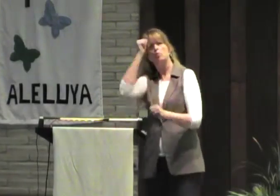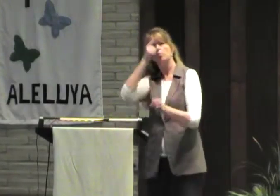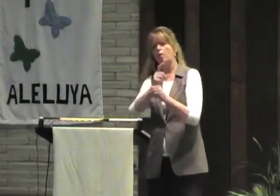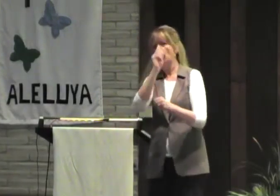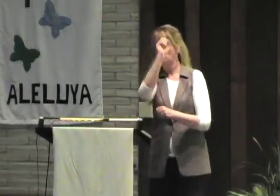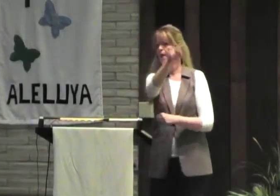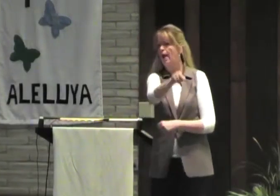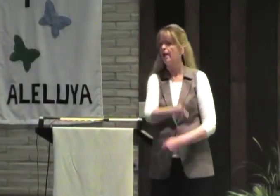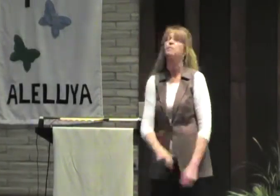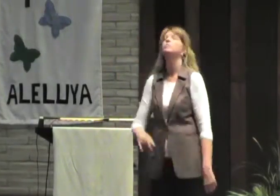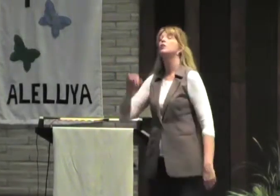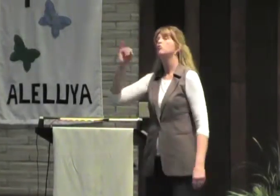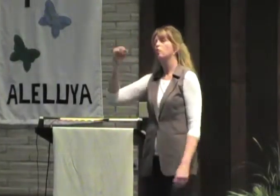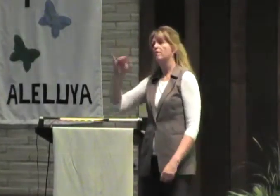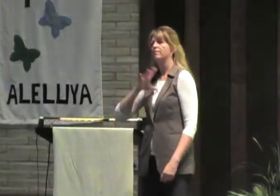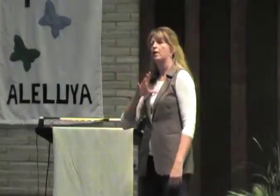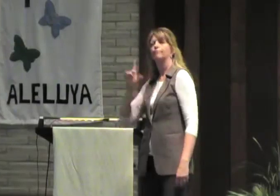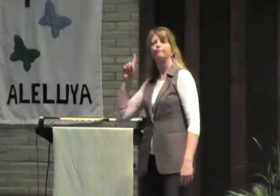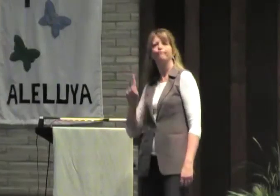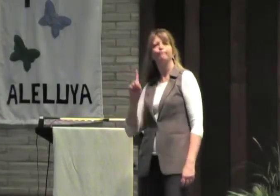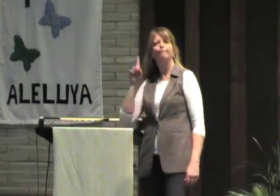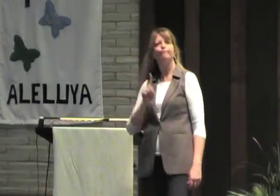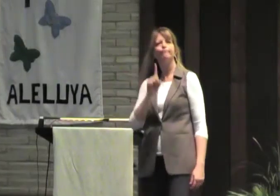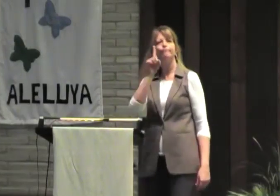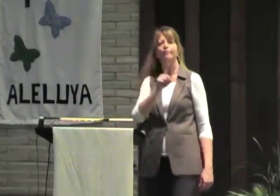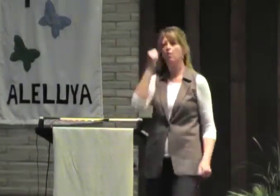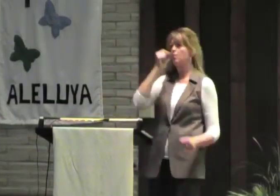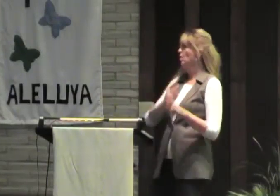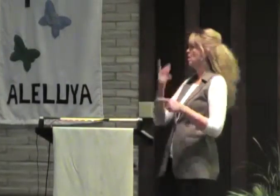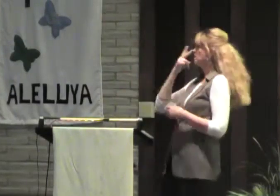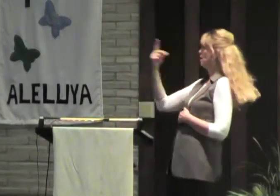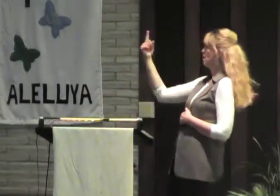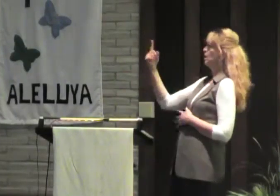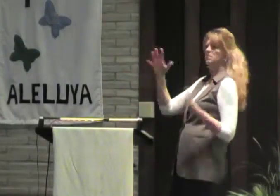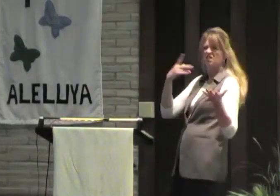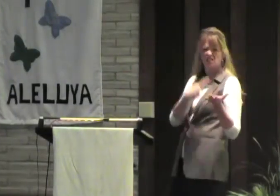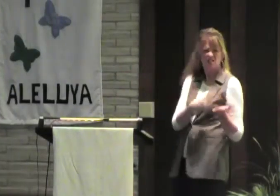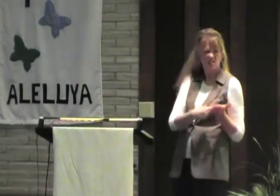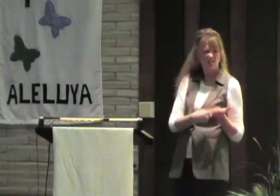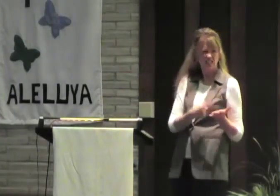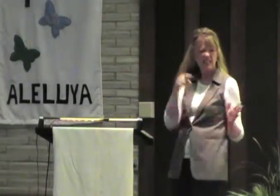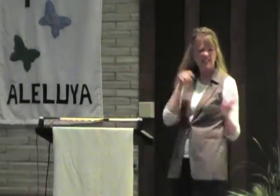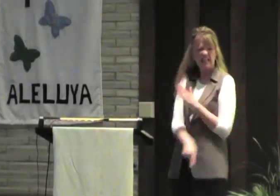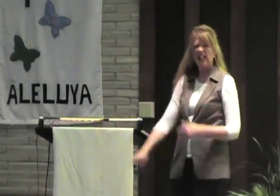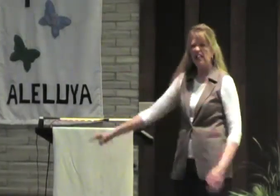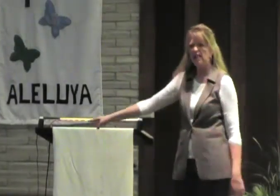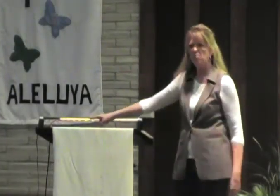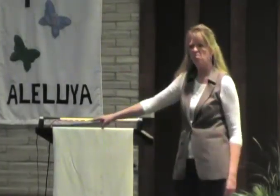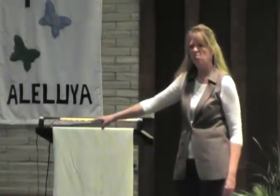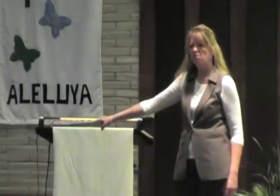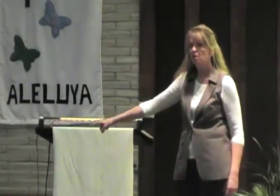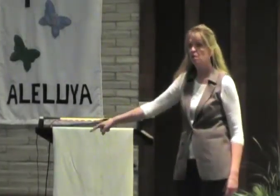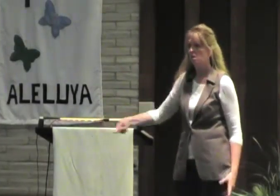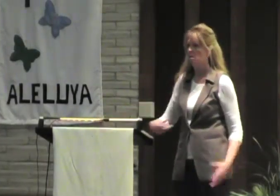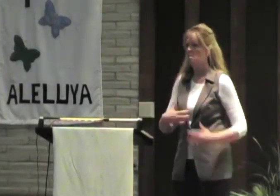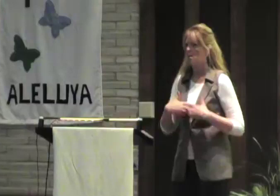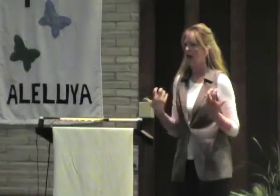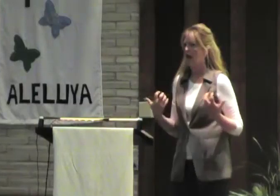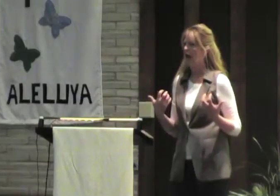you can go make sure your brothers are okay. And so Joseph said, okay. And his brothers saw him coming, and they discussed him. They said they wanted to kill him.